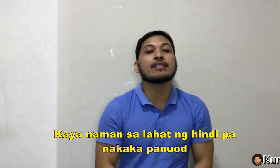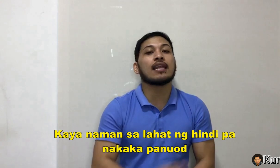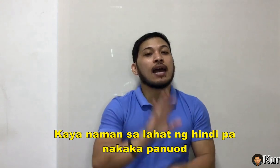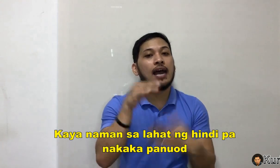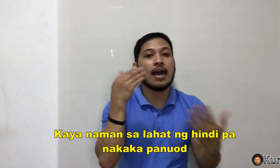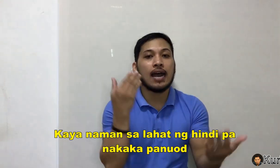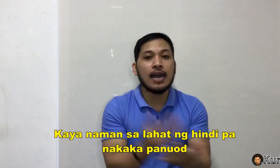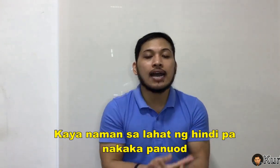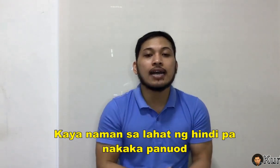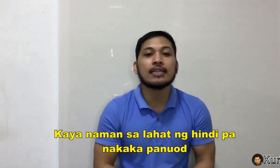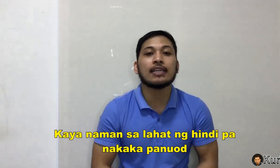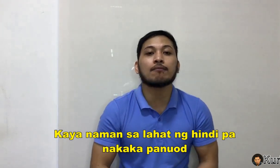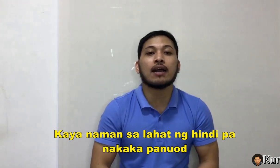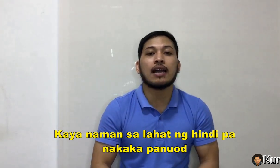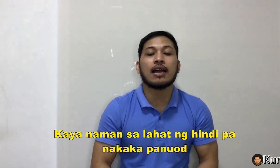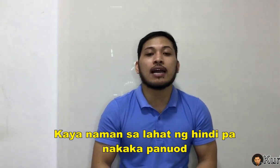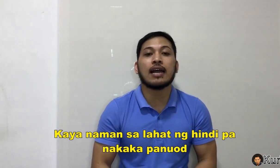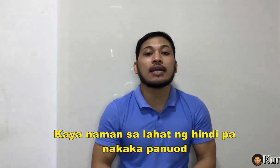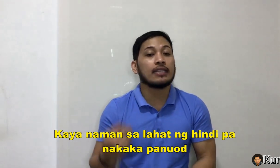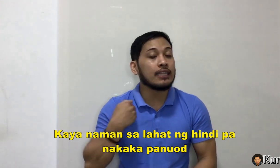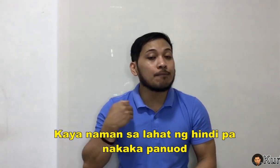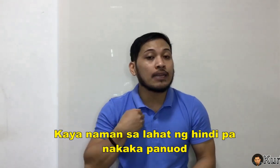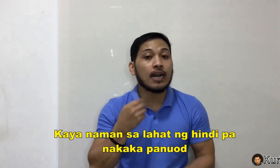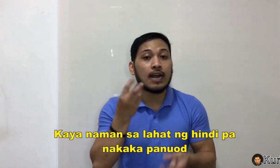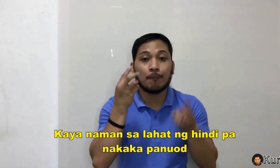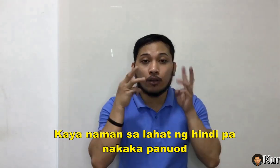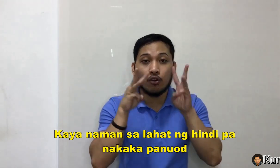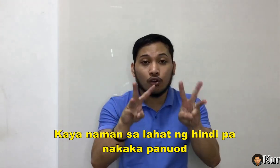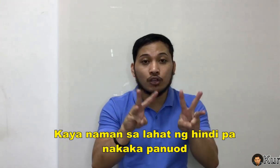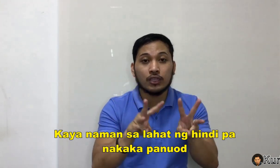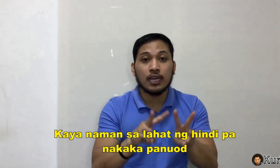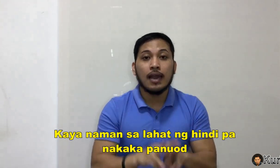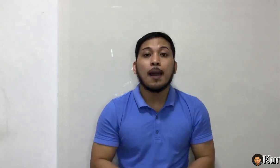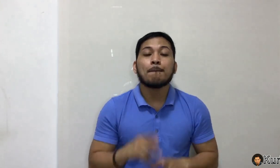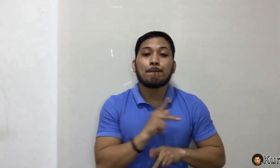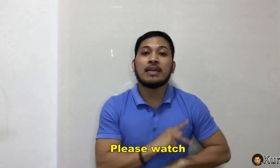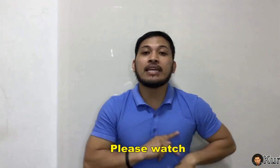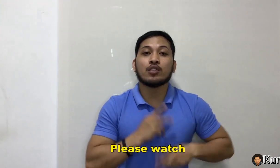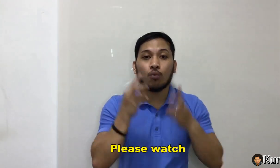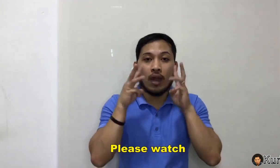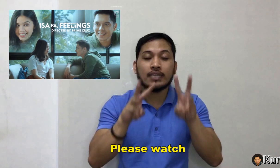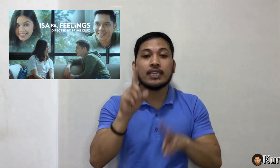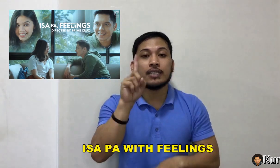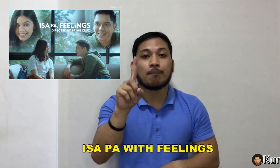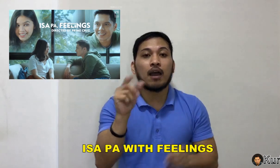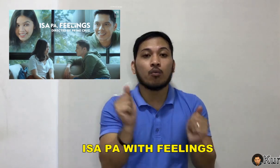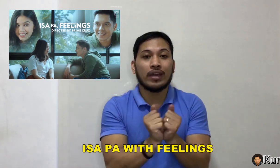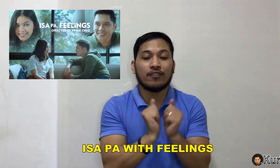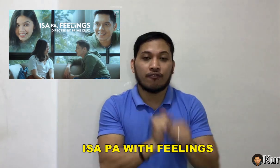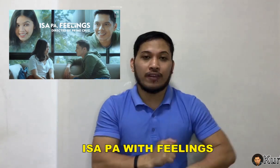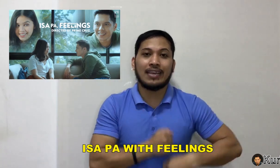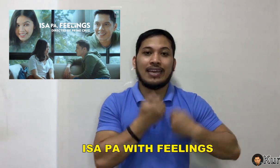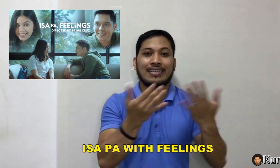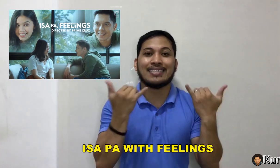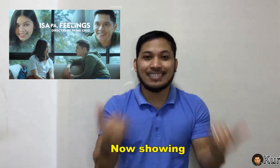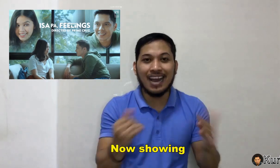sa lahat ng mga hindi pa nakakapanood, please watch Isa Pa With Feelings